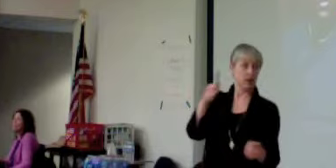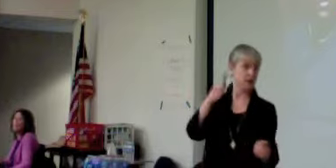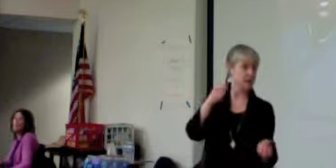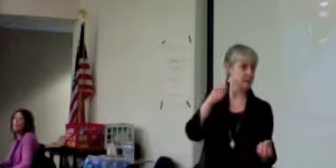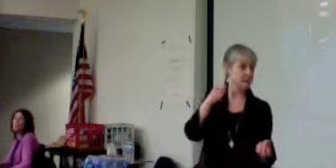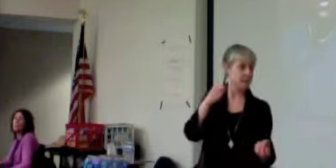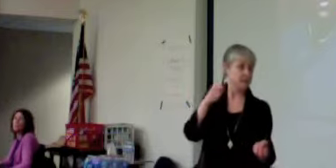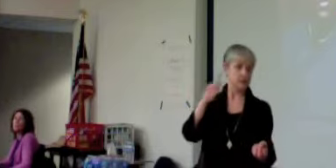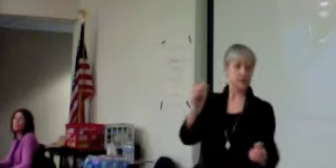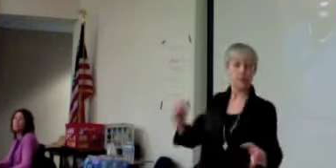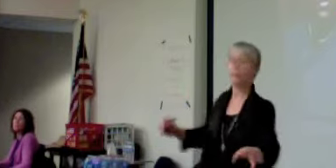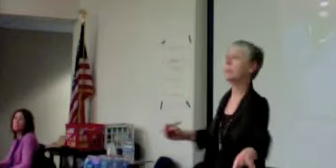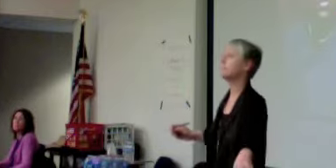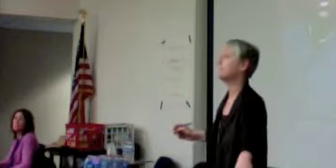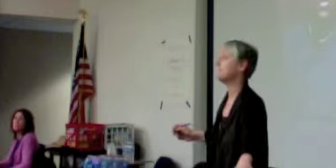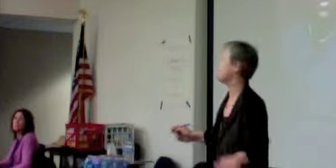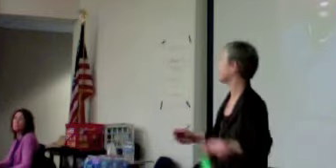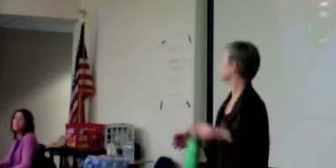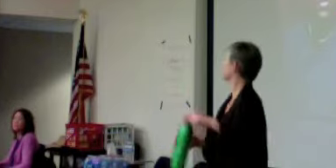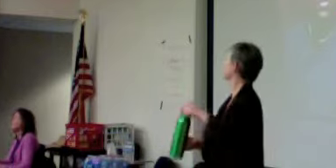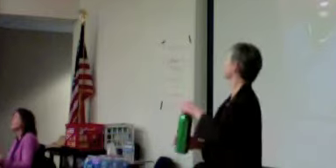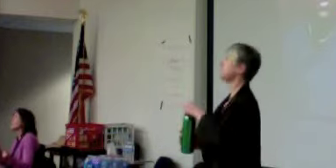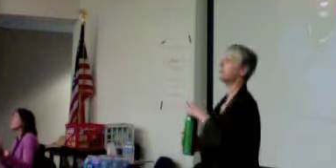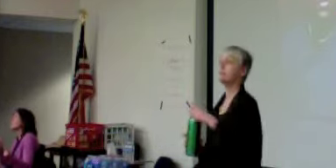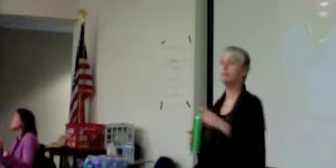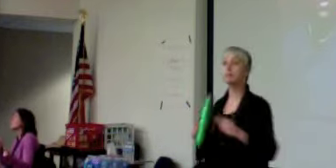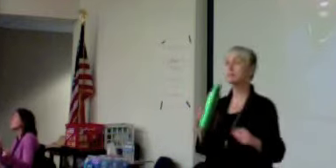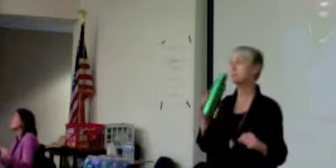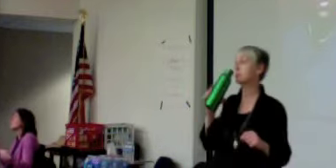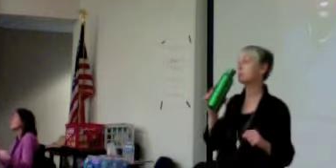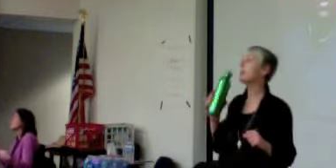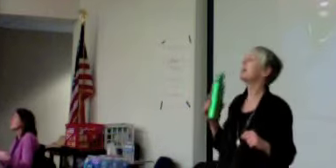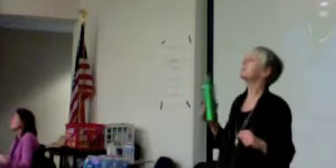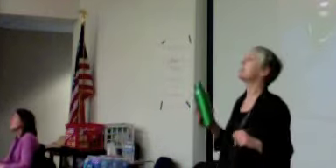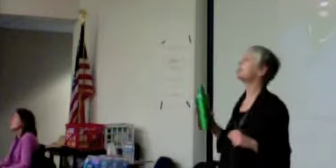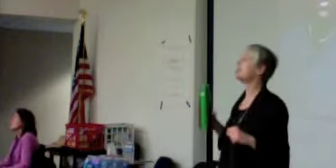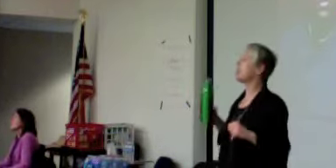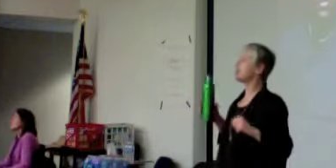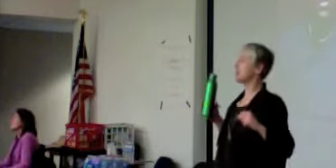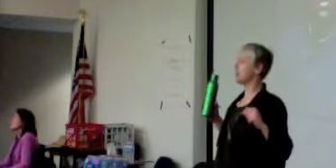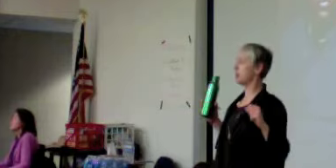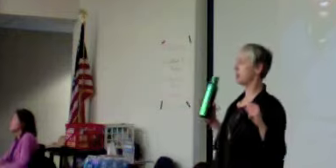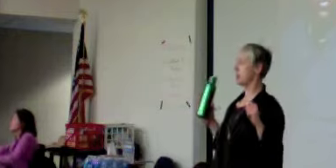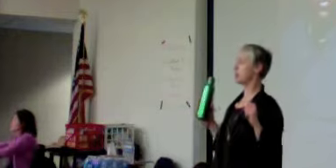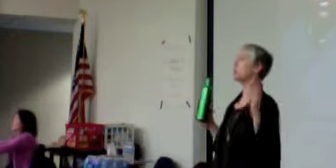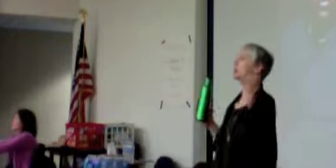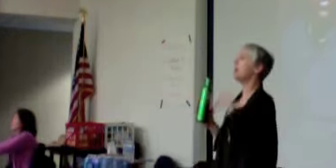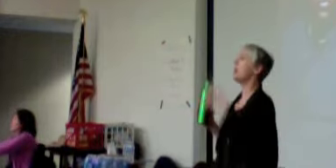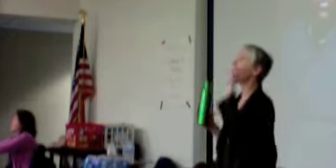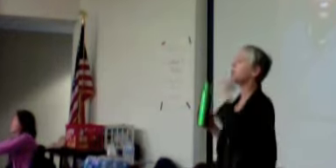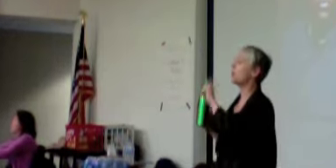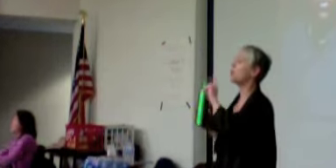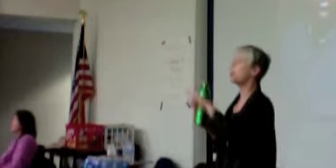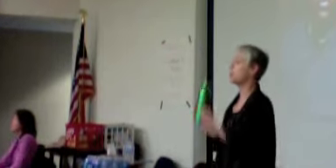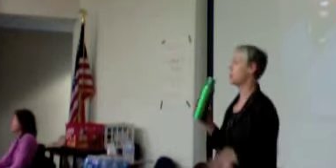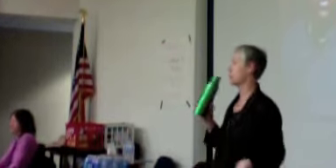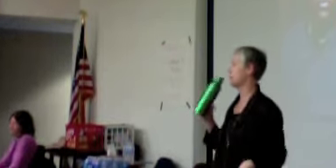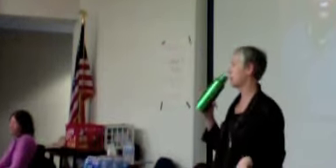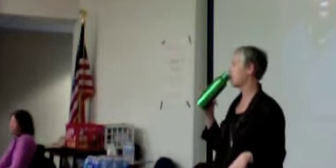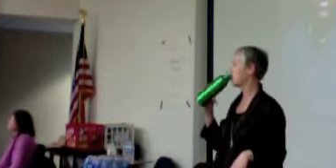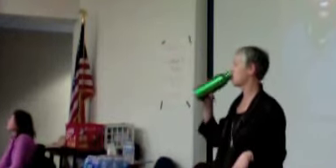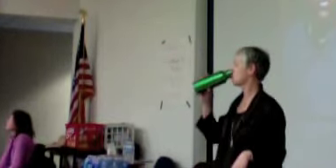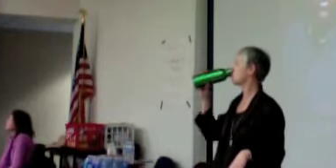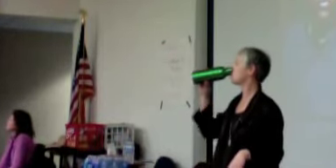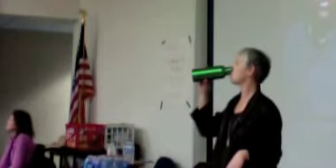heard the bell, right? Well, they could. They could? Yeah. Take a stretch. You were sitting a long time this morning. Come back, we're going to watch one more